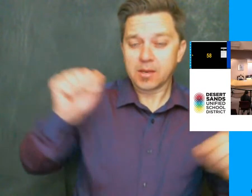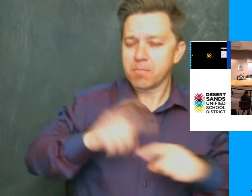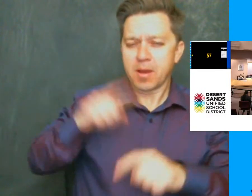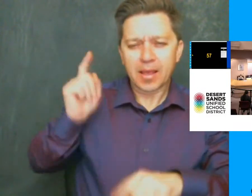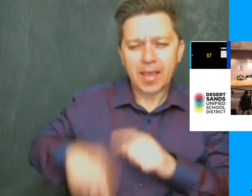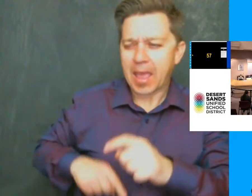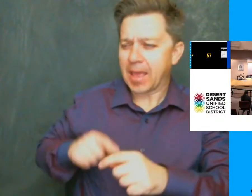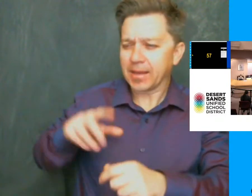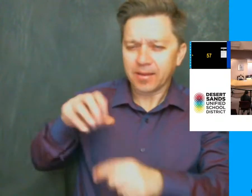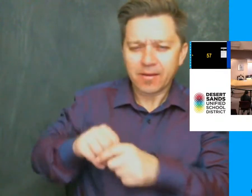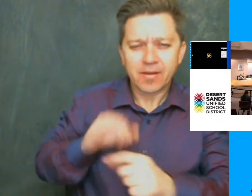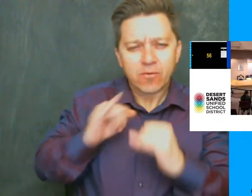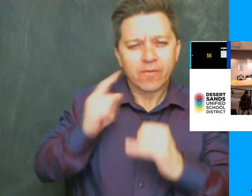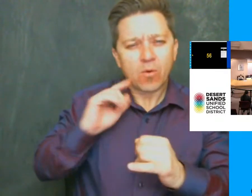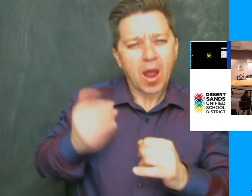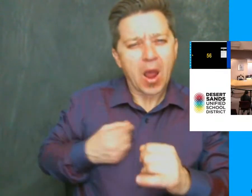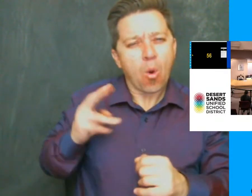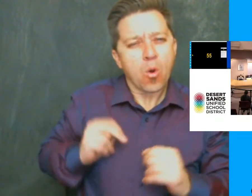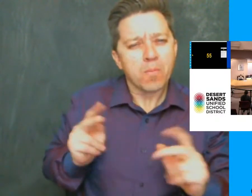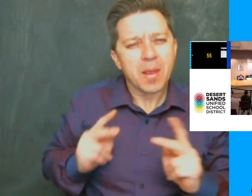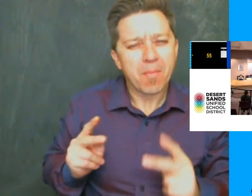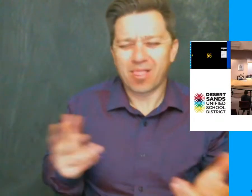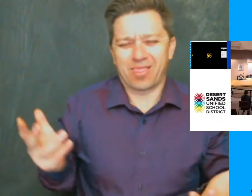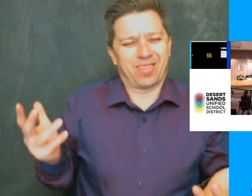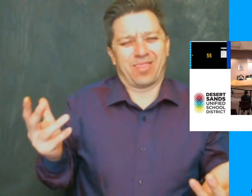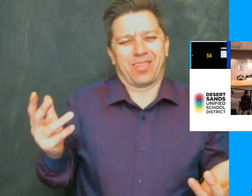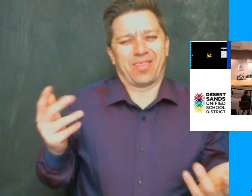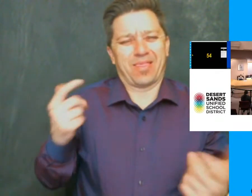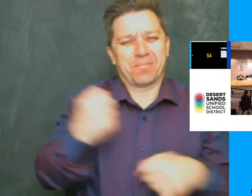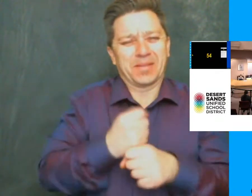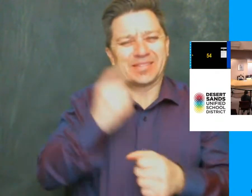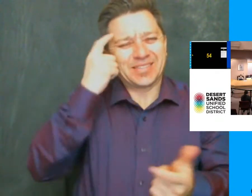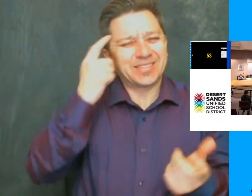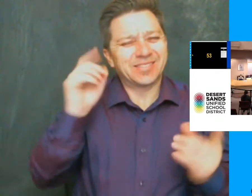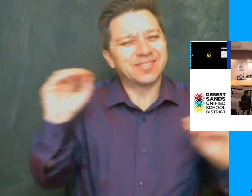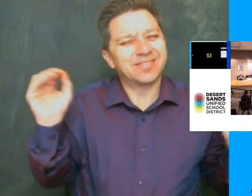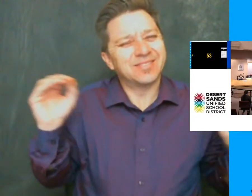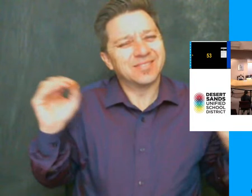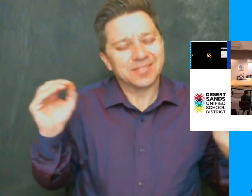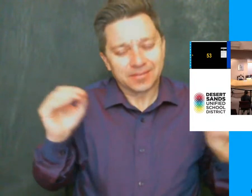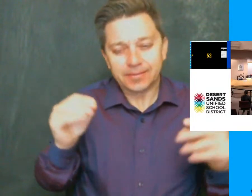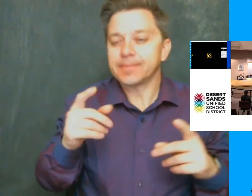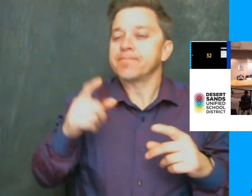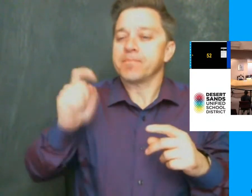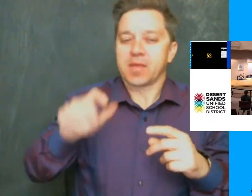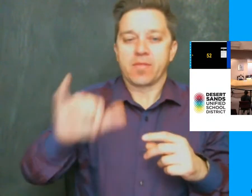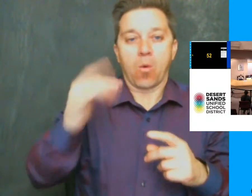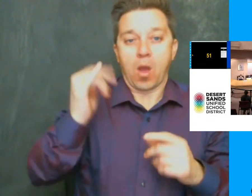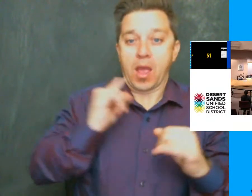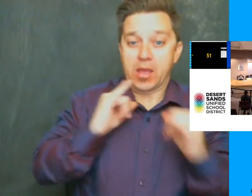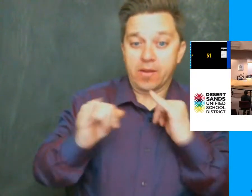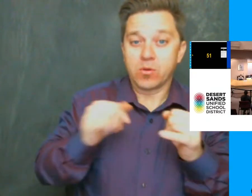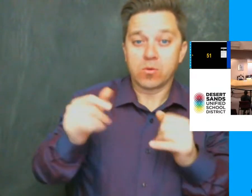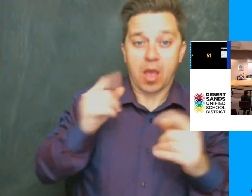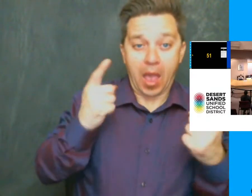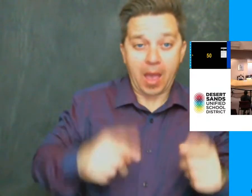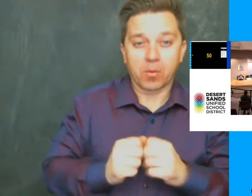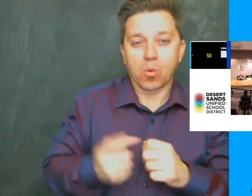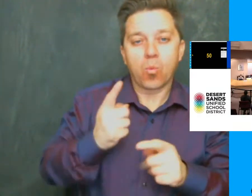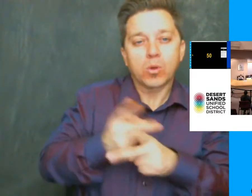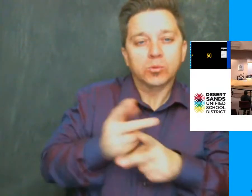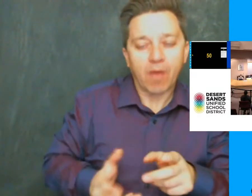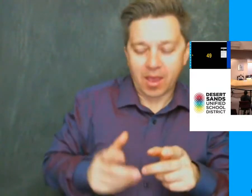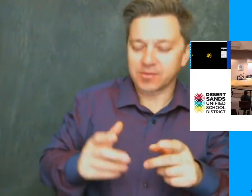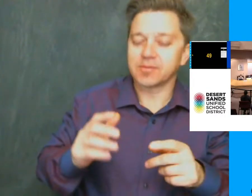makes no sense. We need that because interviews have been conducted by single supervisors who have often hired friends or